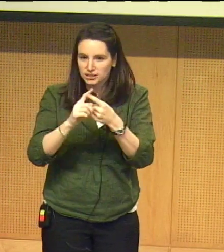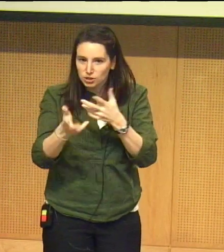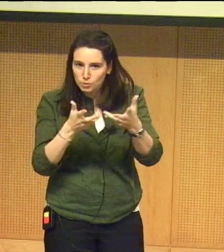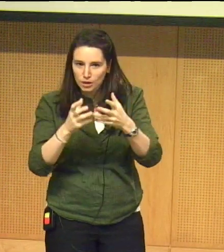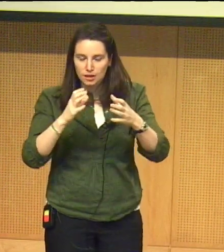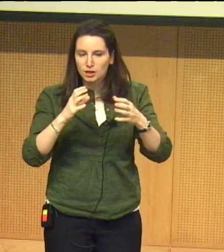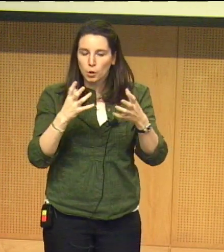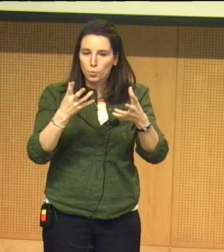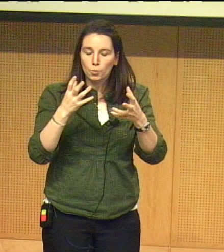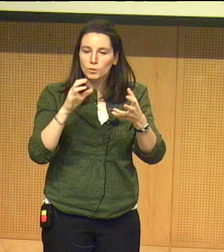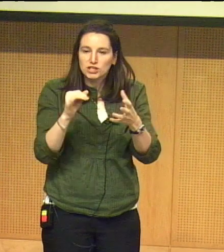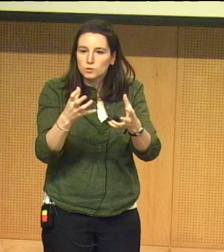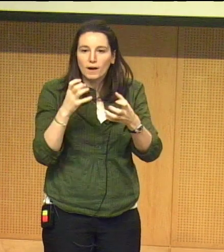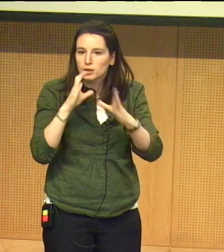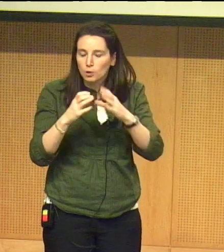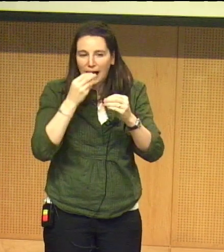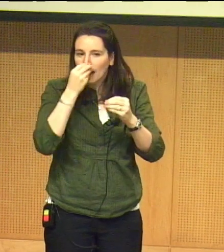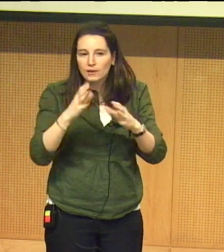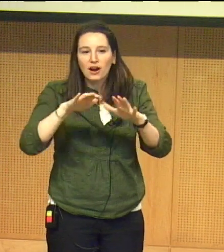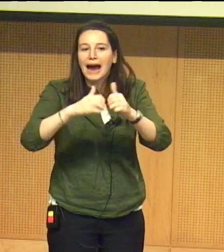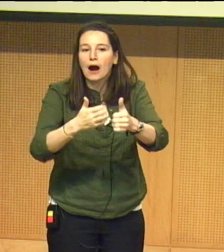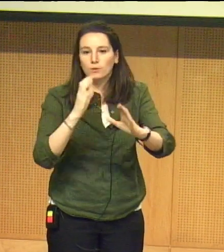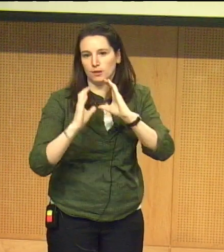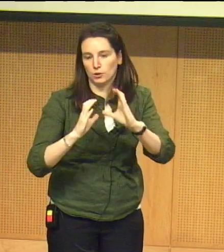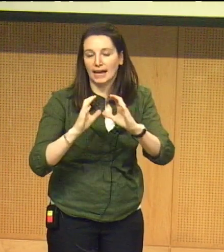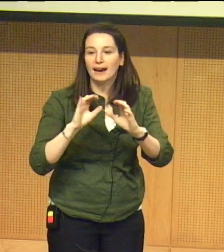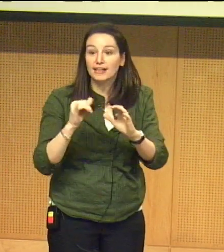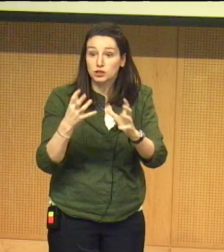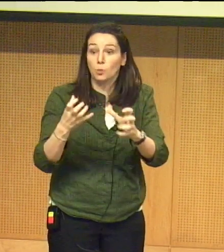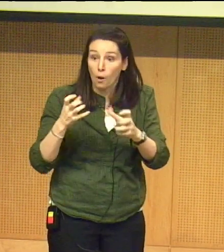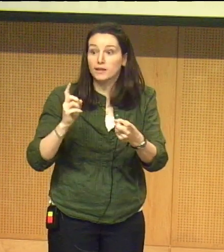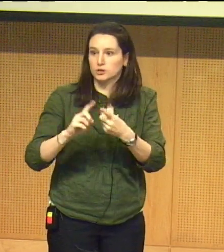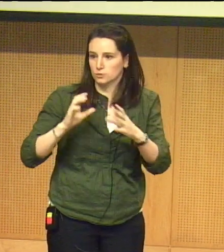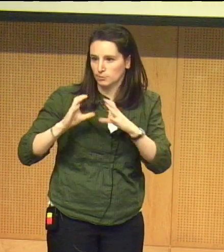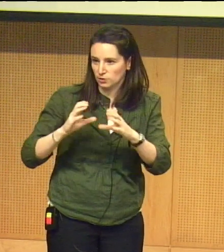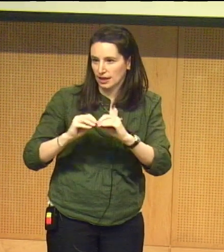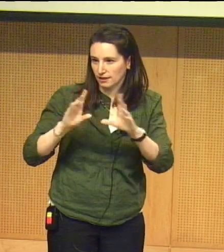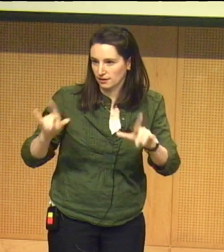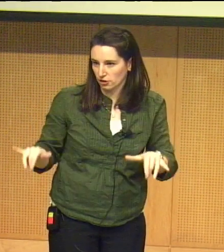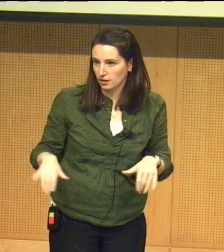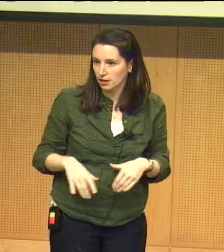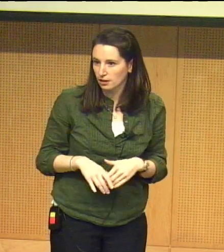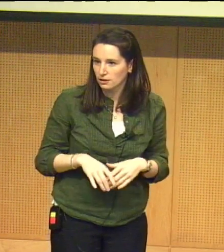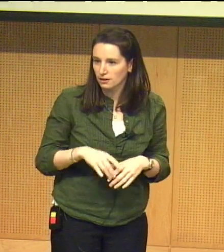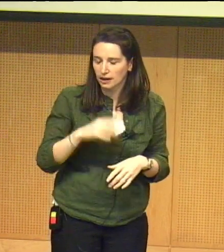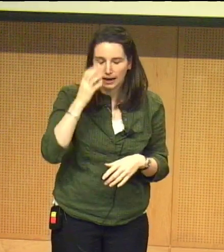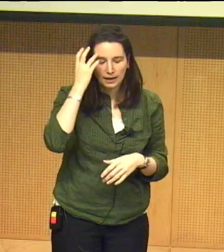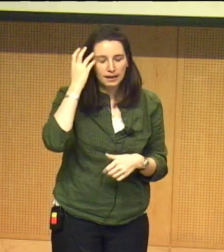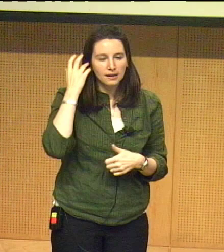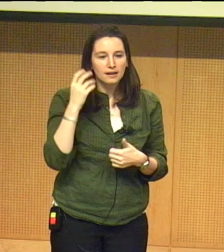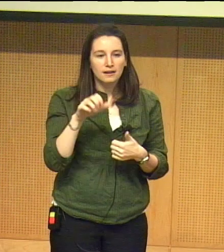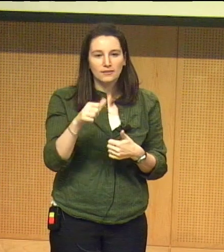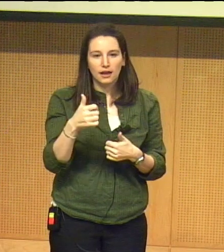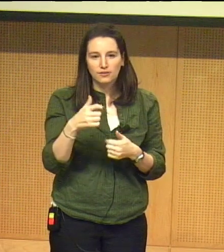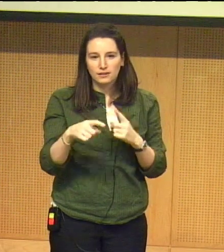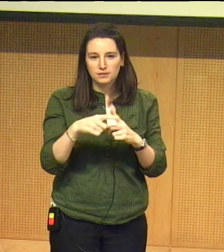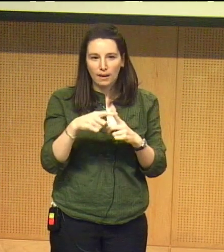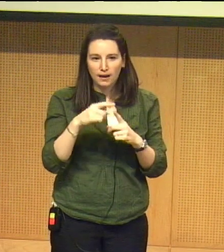to, we just want to communicate. I don't care how we communicate, I just want to communicate clearly. Okay. The other thing that's